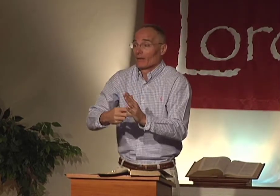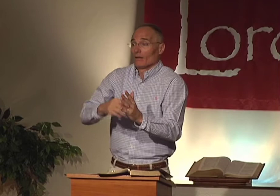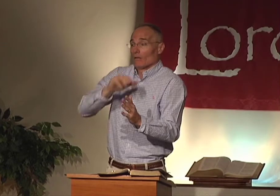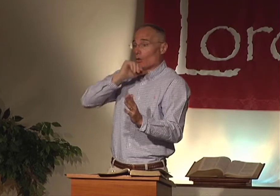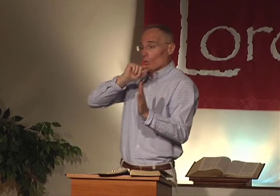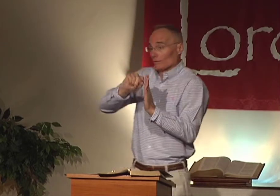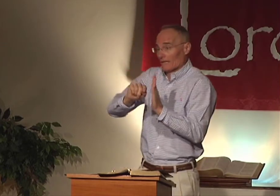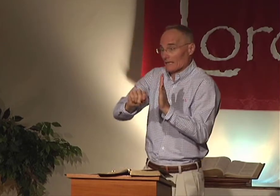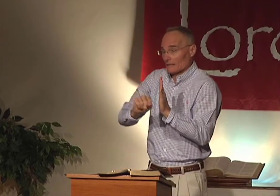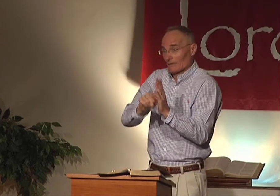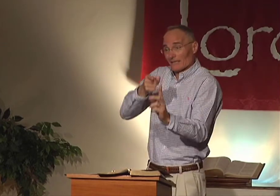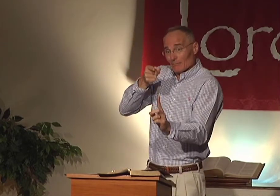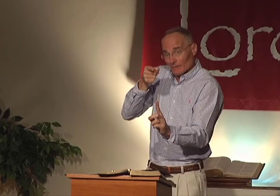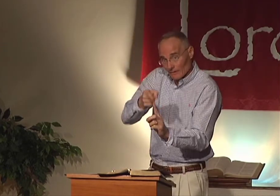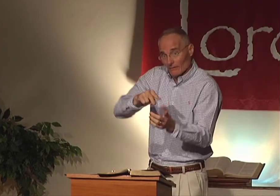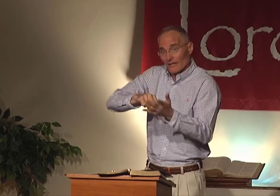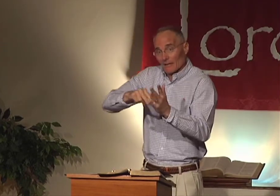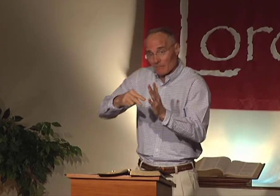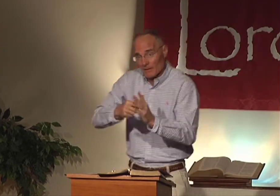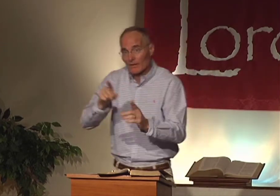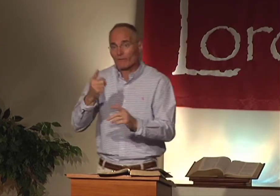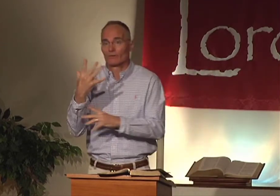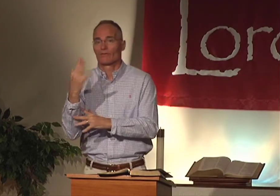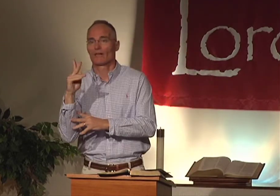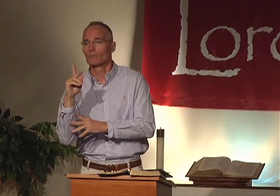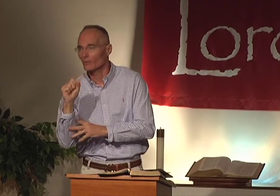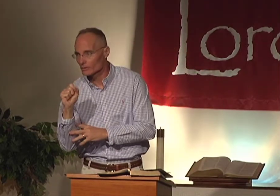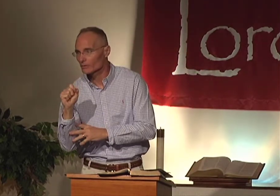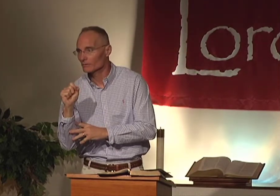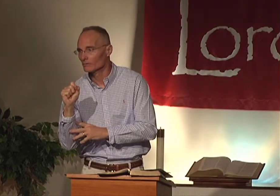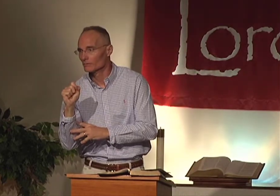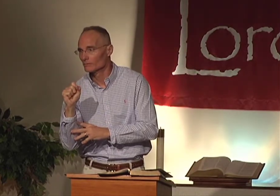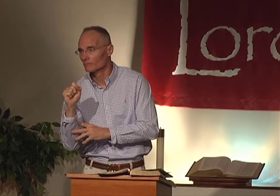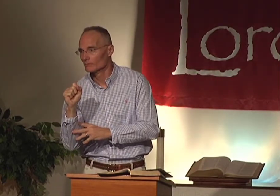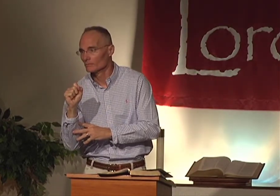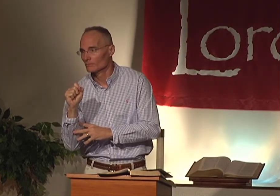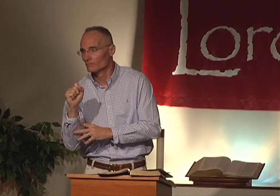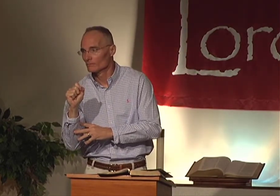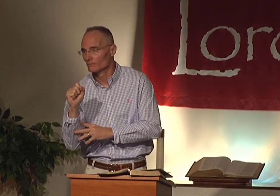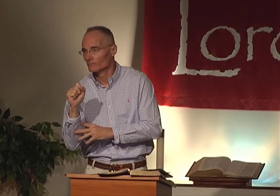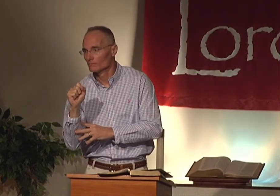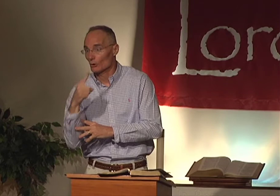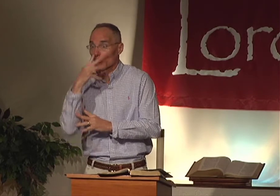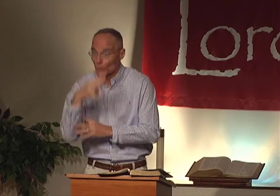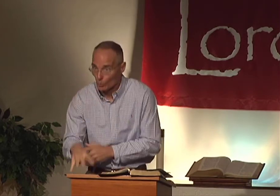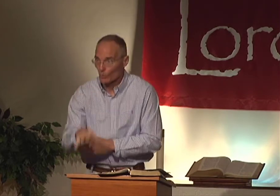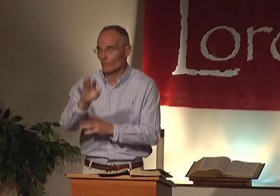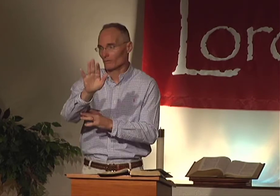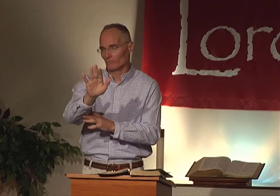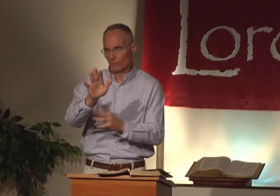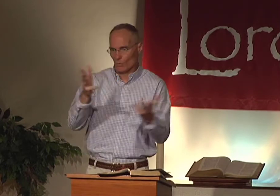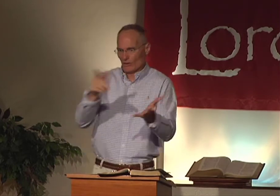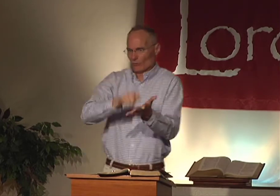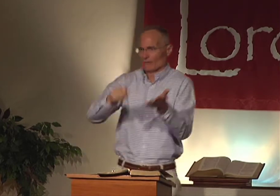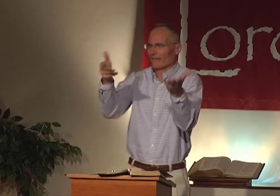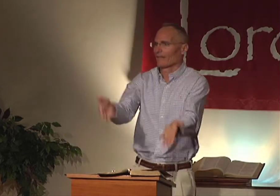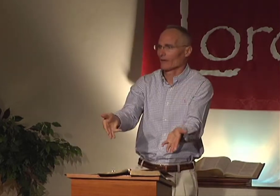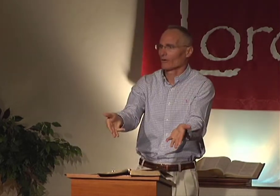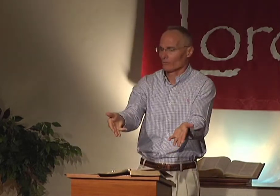them, that meant the Old Testament, specifically the first 5 books of the Old Testament. You've been ignoring what is